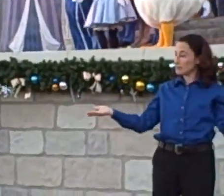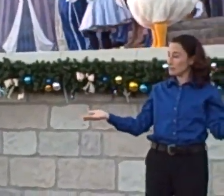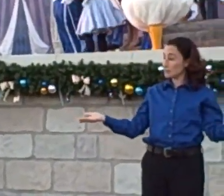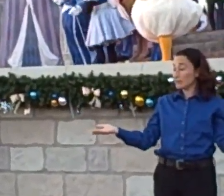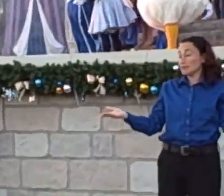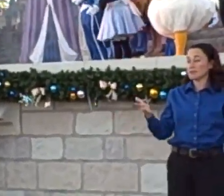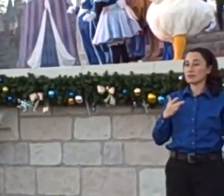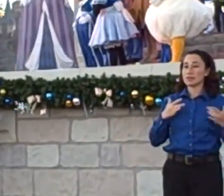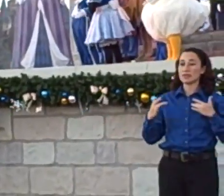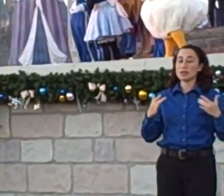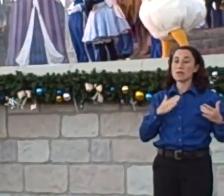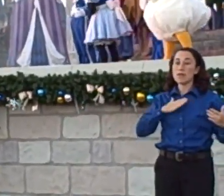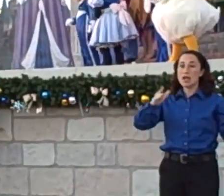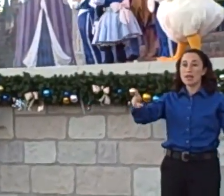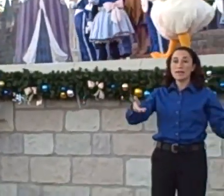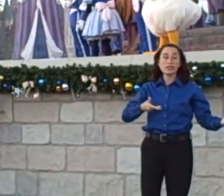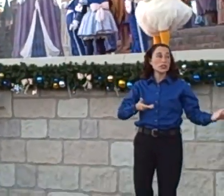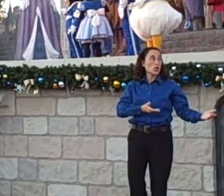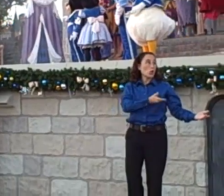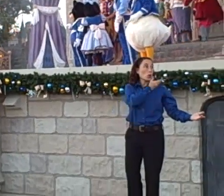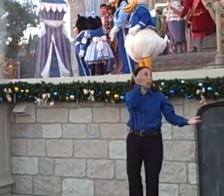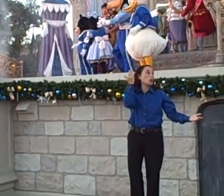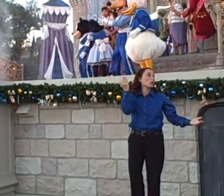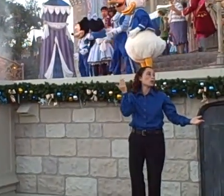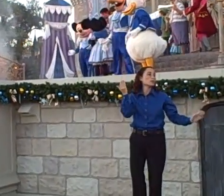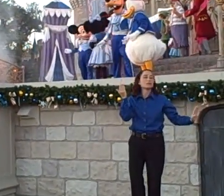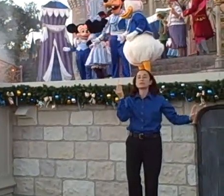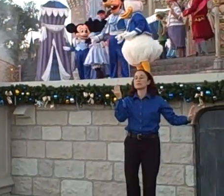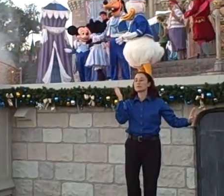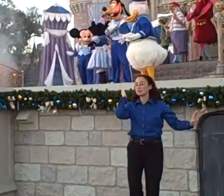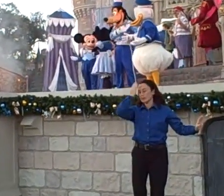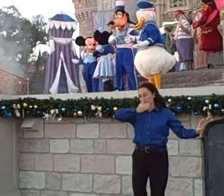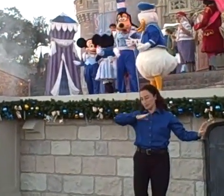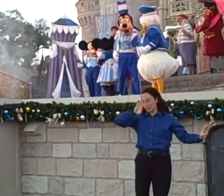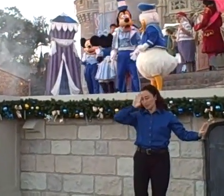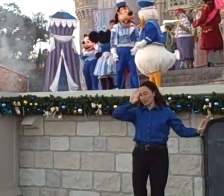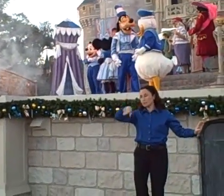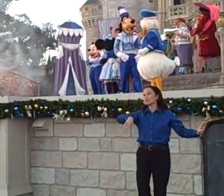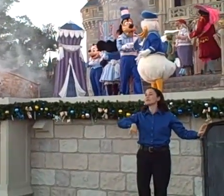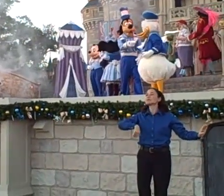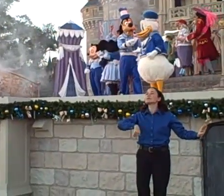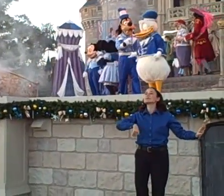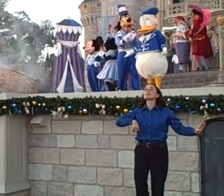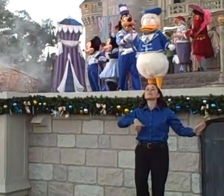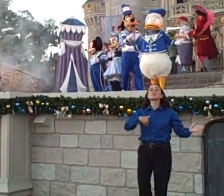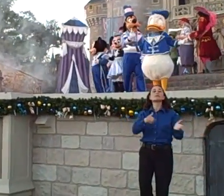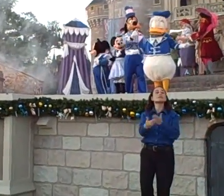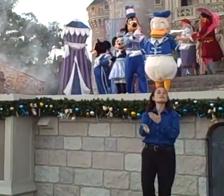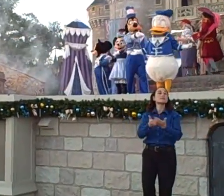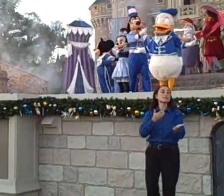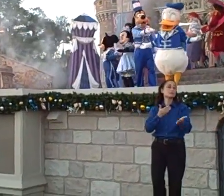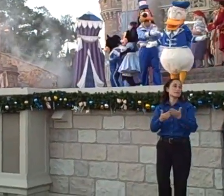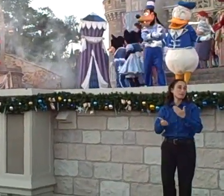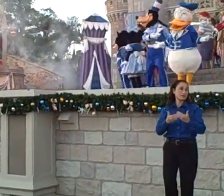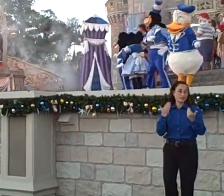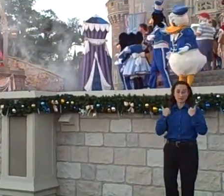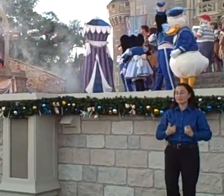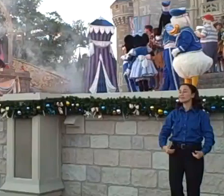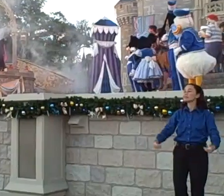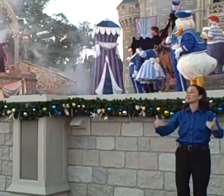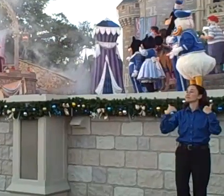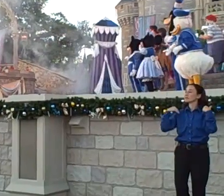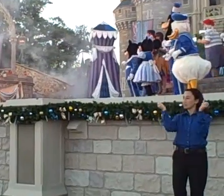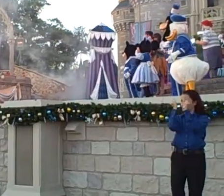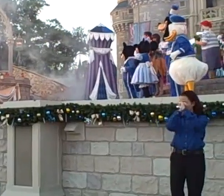was quite distressed at not receiving an invitation. An oversight, I'm sure.